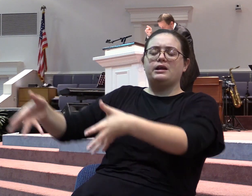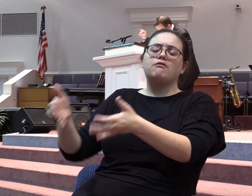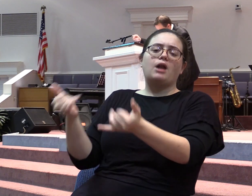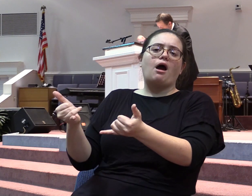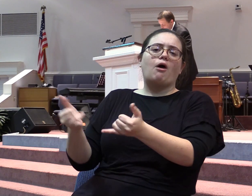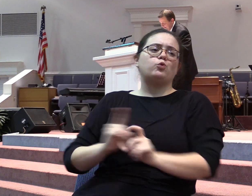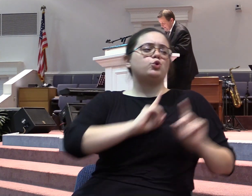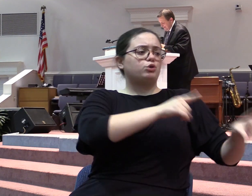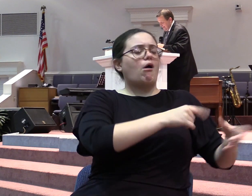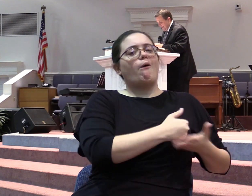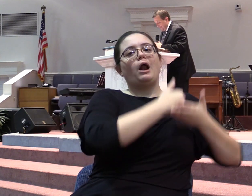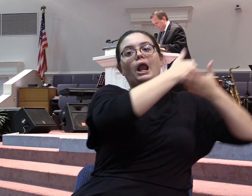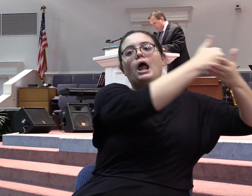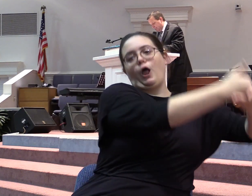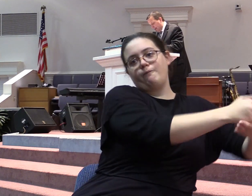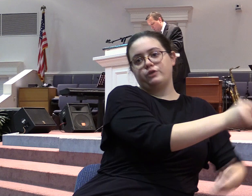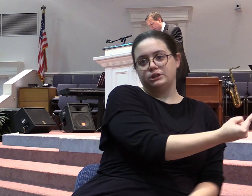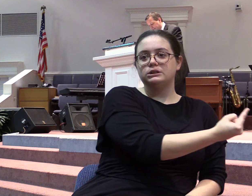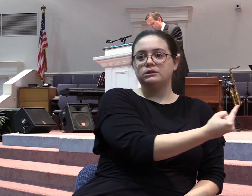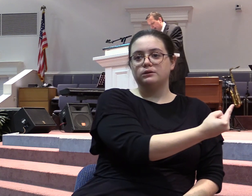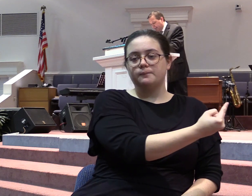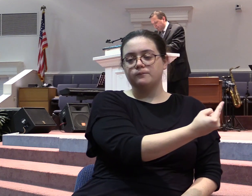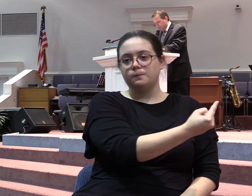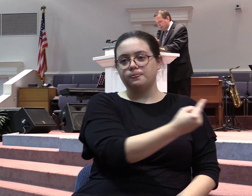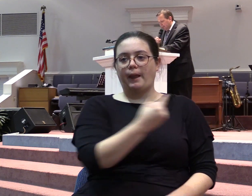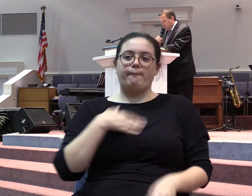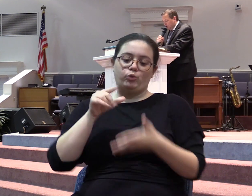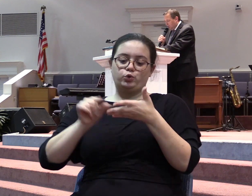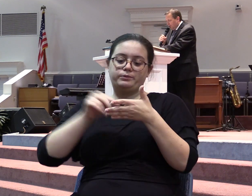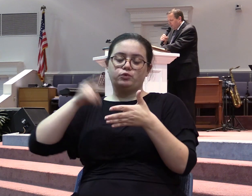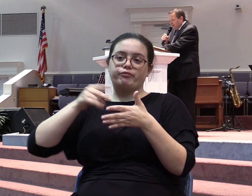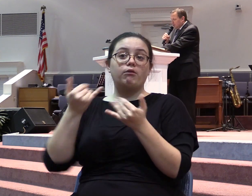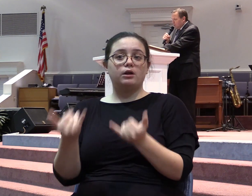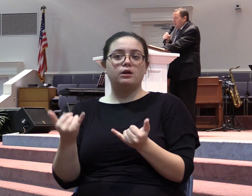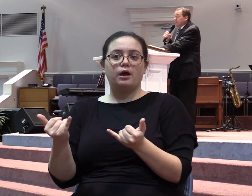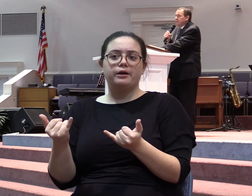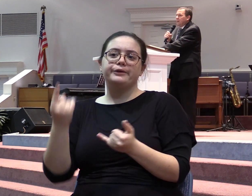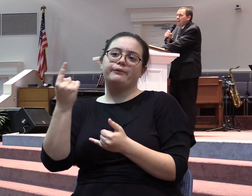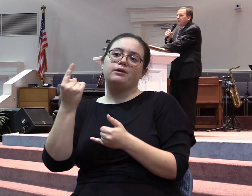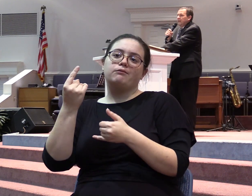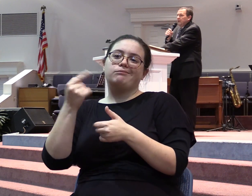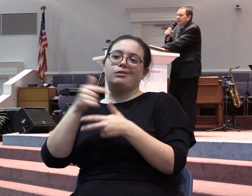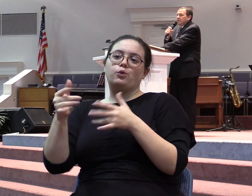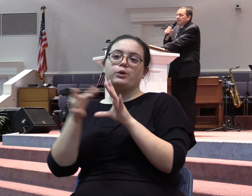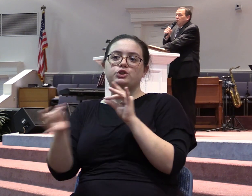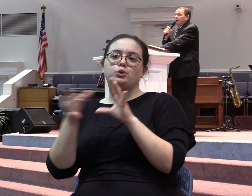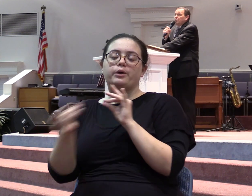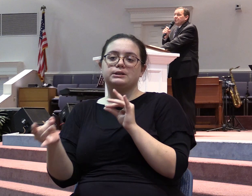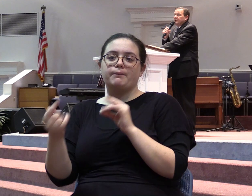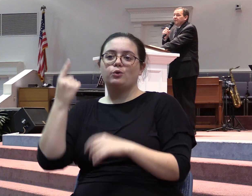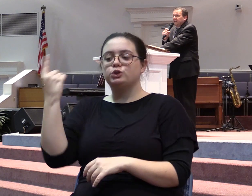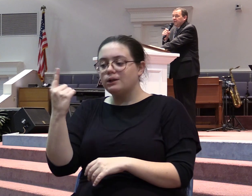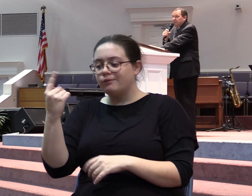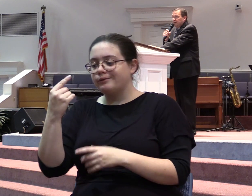that. The text that I read tonight is just one of three stories about someone